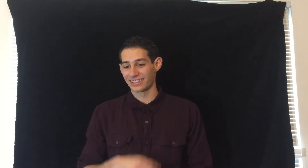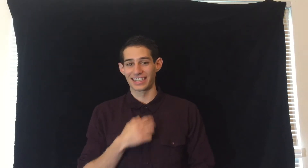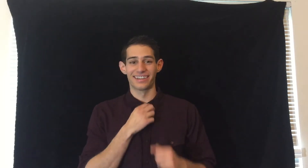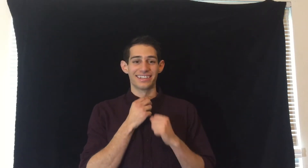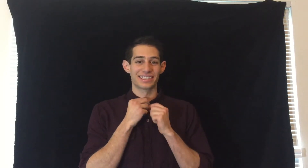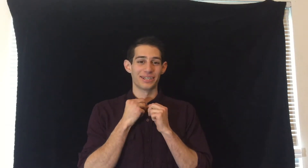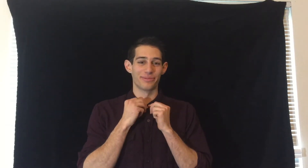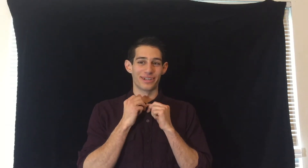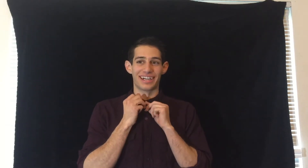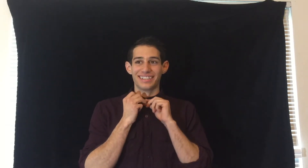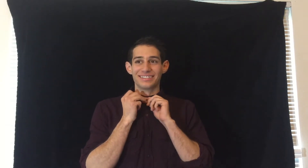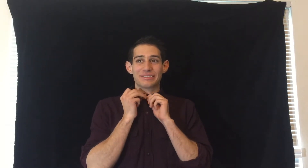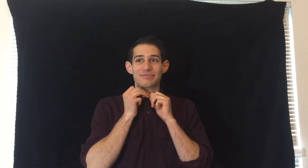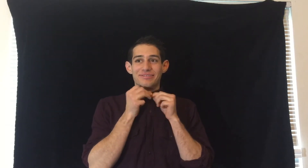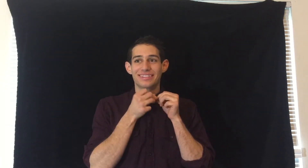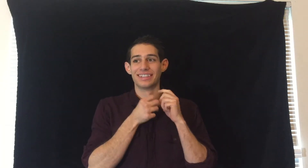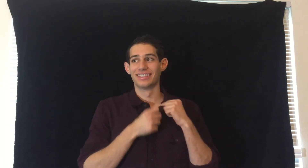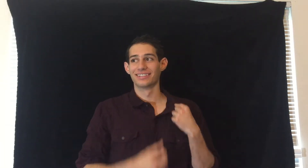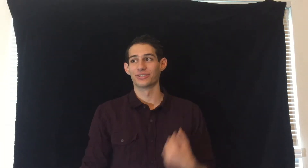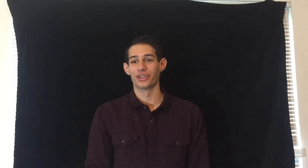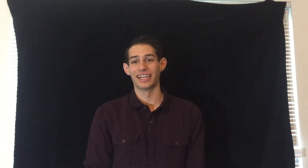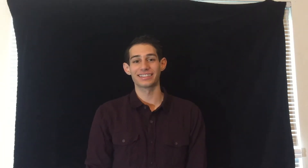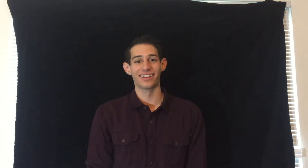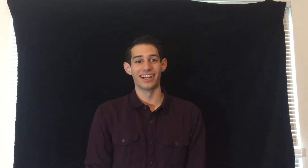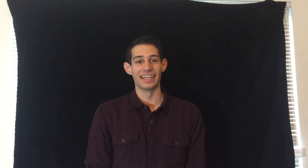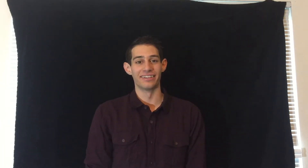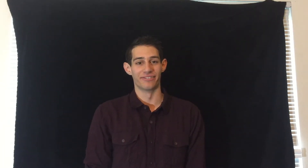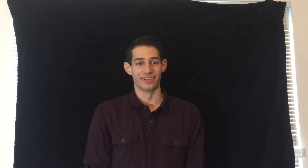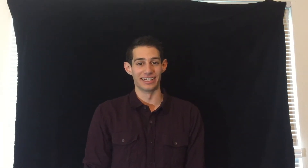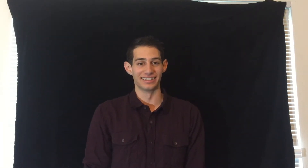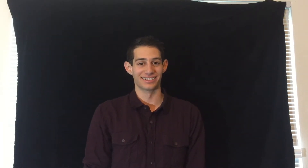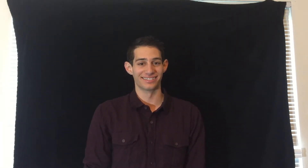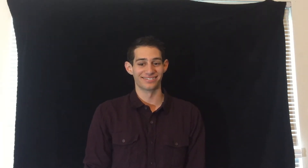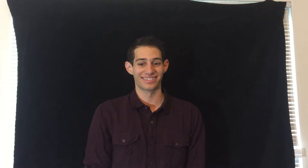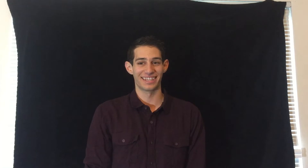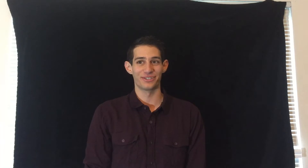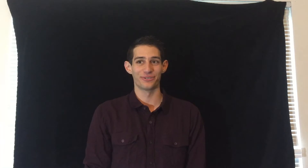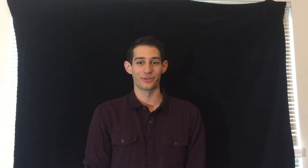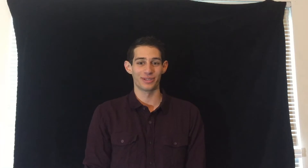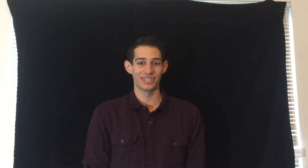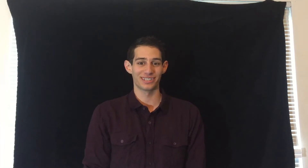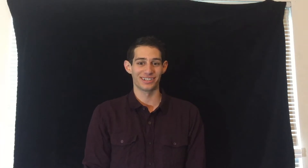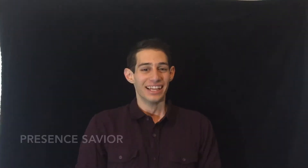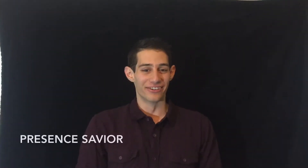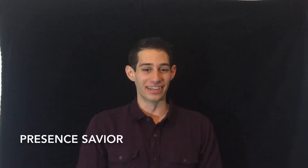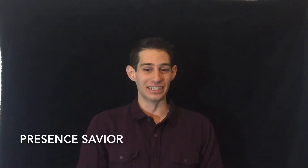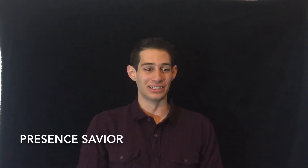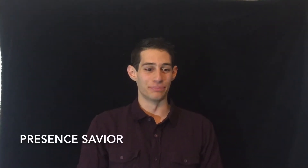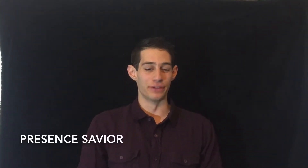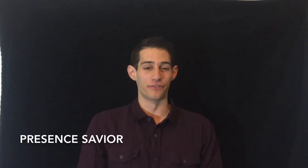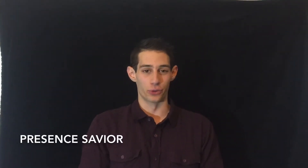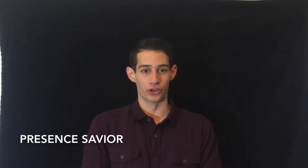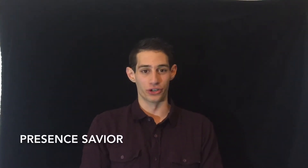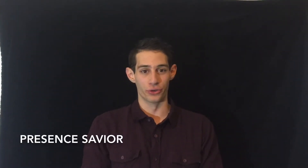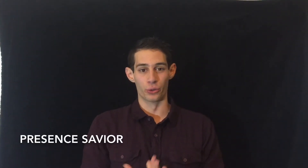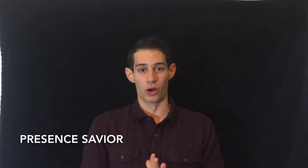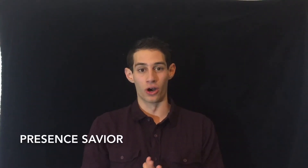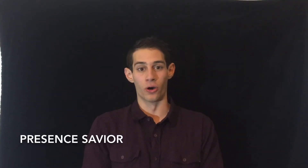okay, it's getting a bit odd. So the next line reads, thank you, roommate, reads, "Before you, oh,"